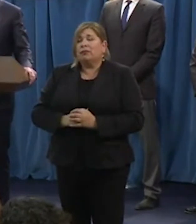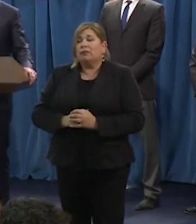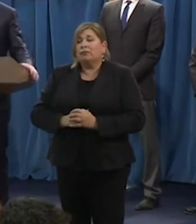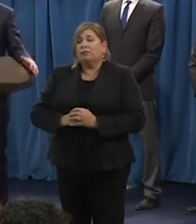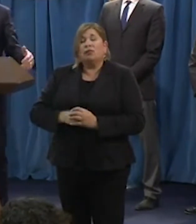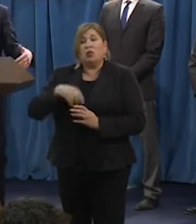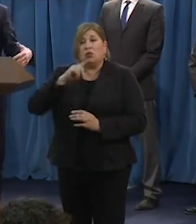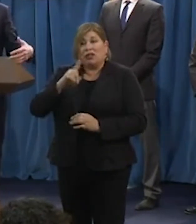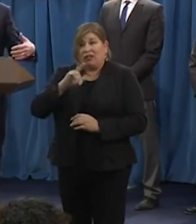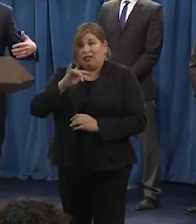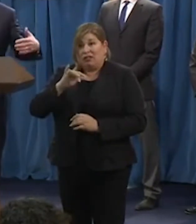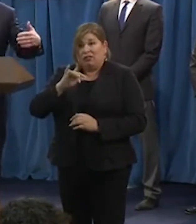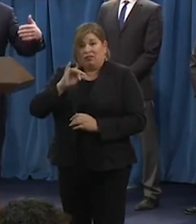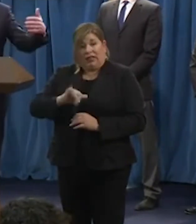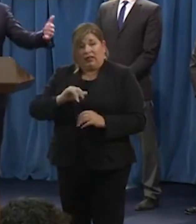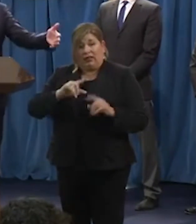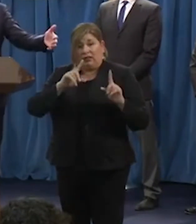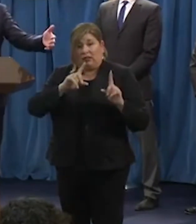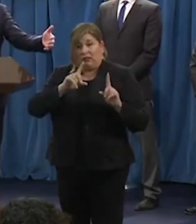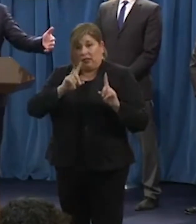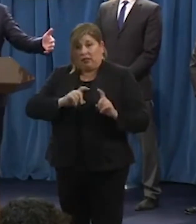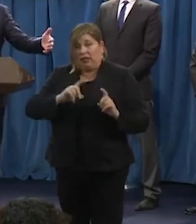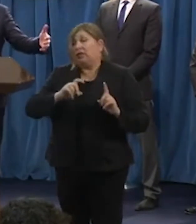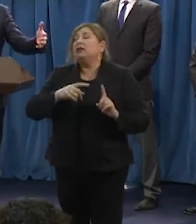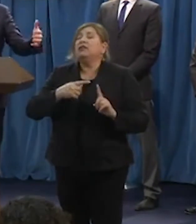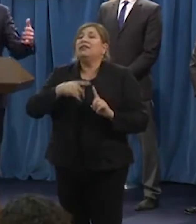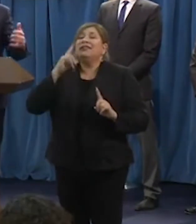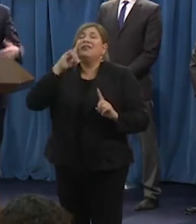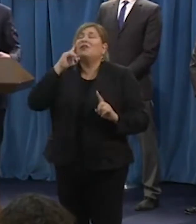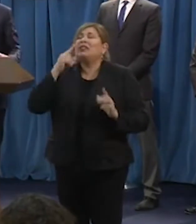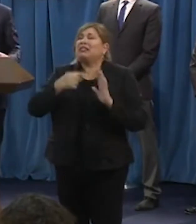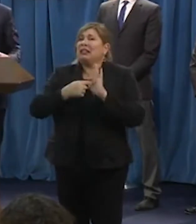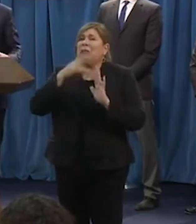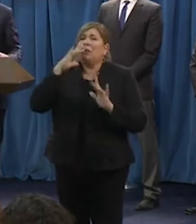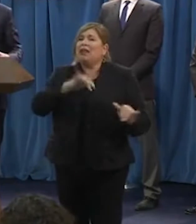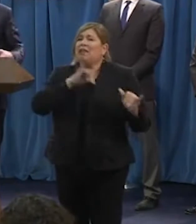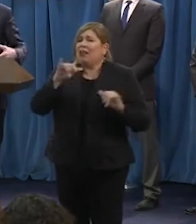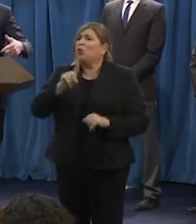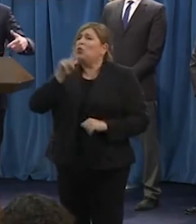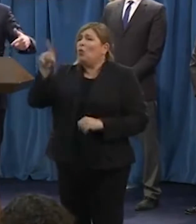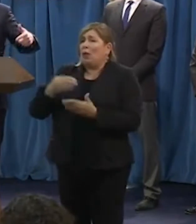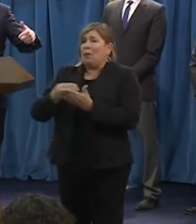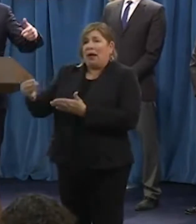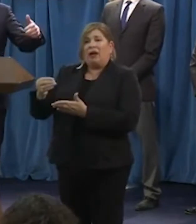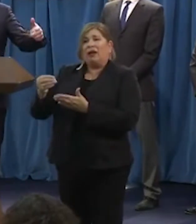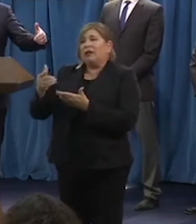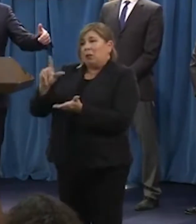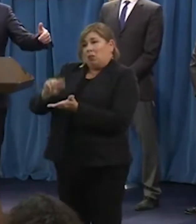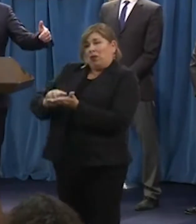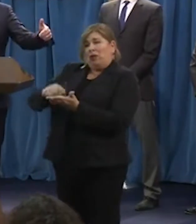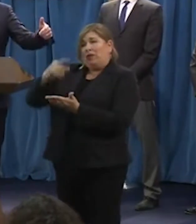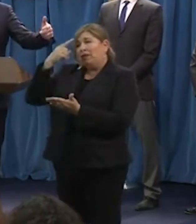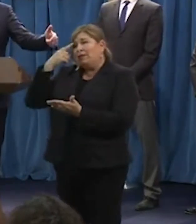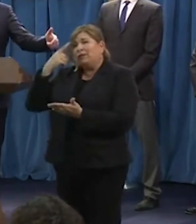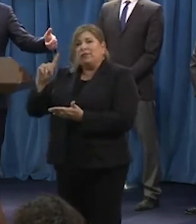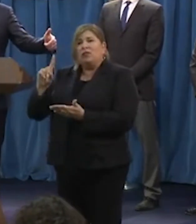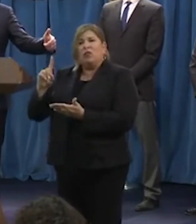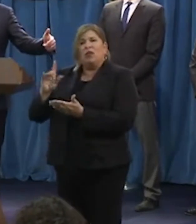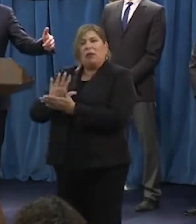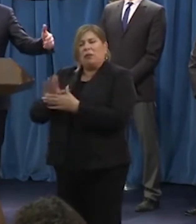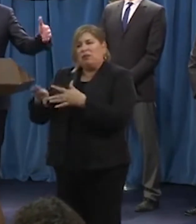line, these tests, with you're going to the store purchasing a printer, but forgetting to purchase the